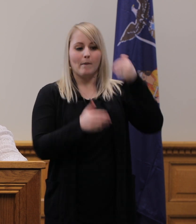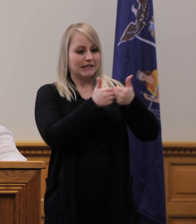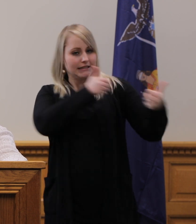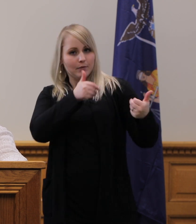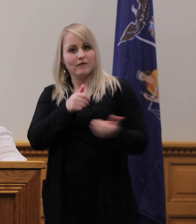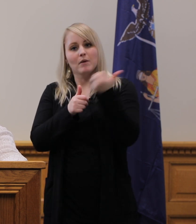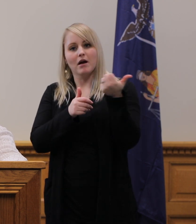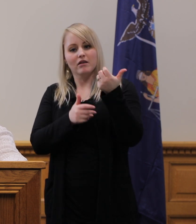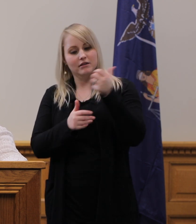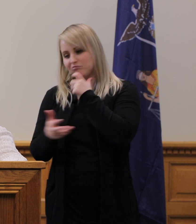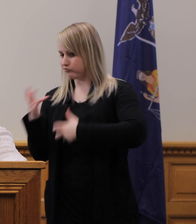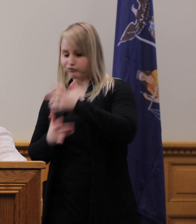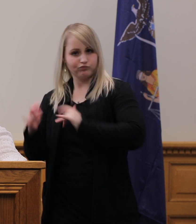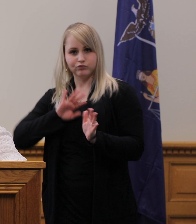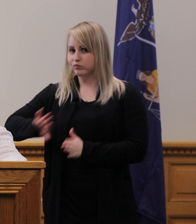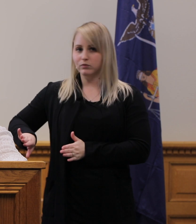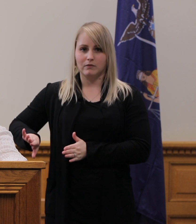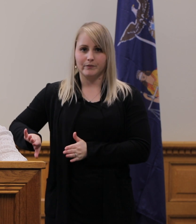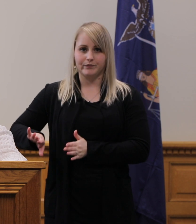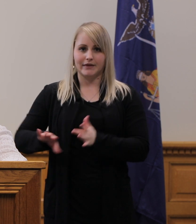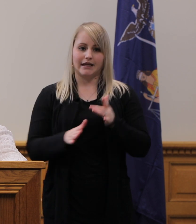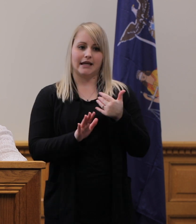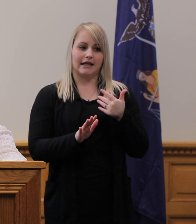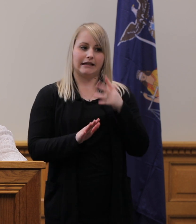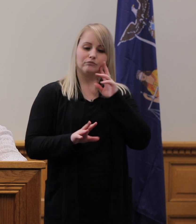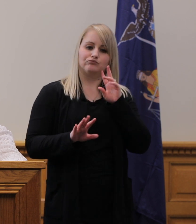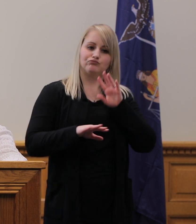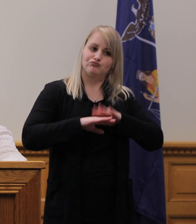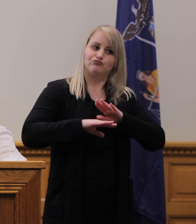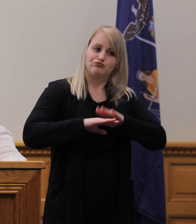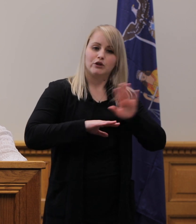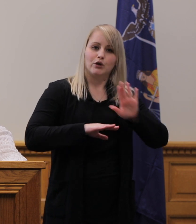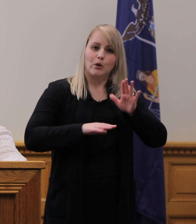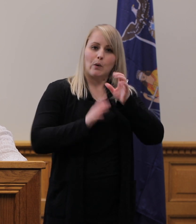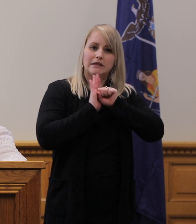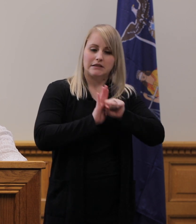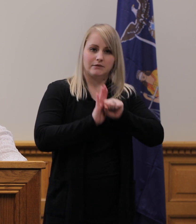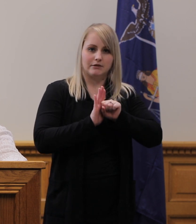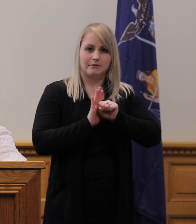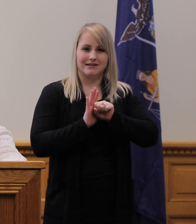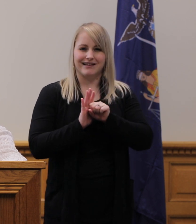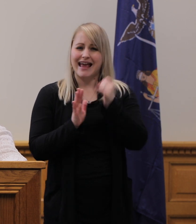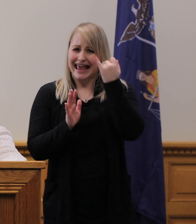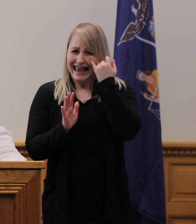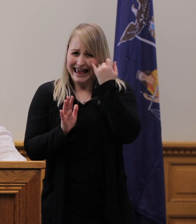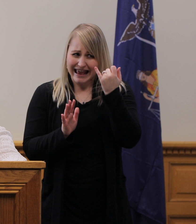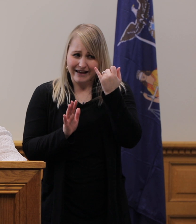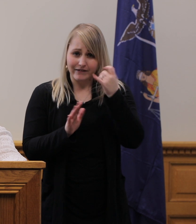from others, and monitor their health for symptoms of COVID. Getting a negative test result doesn't absolve you from